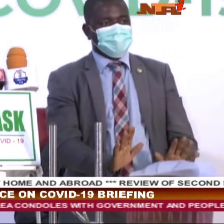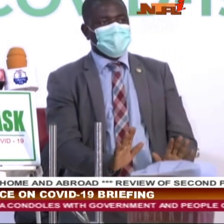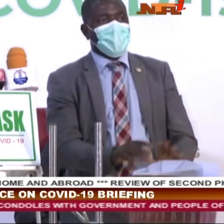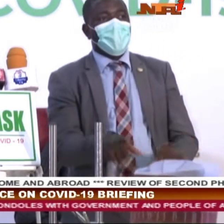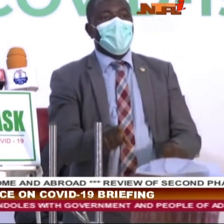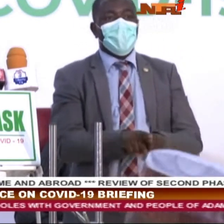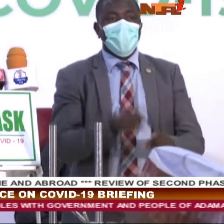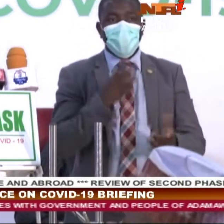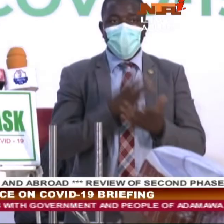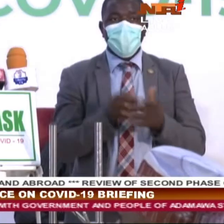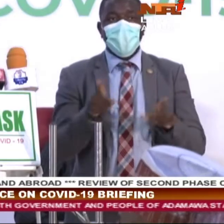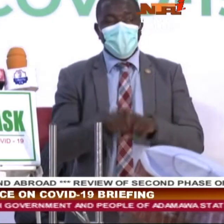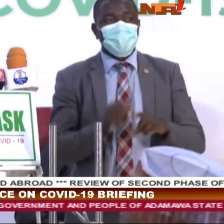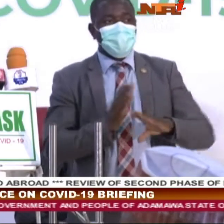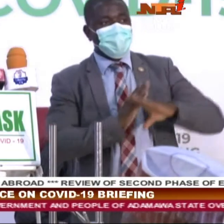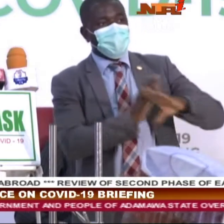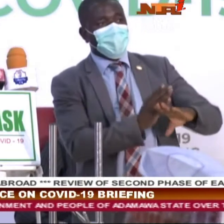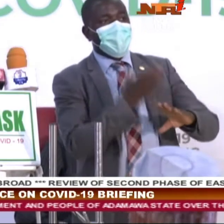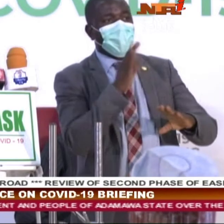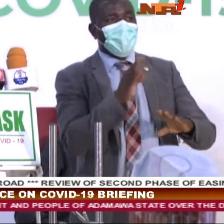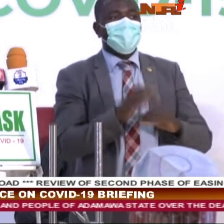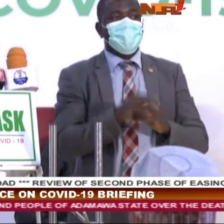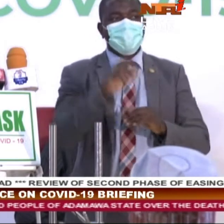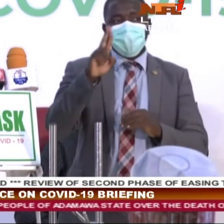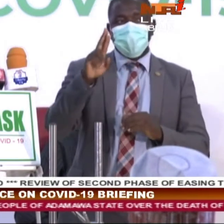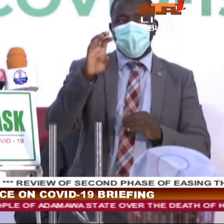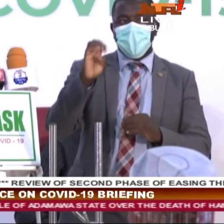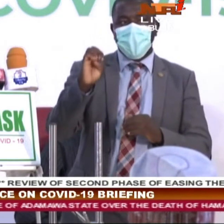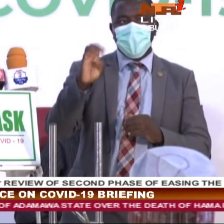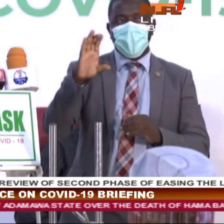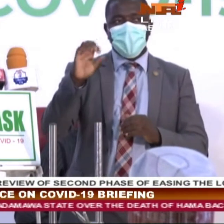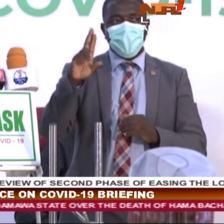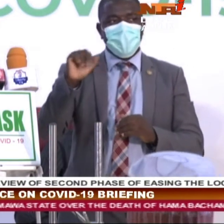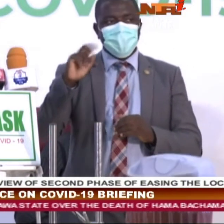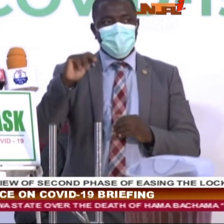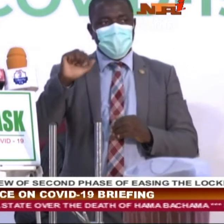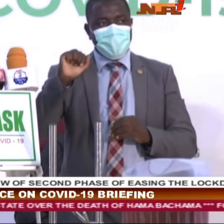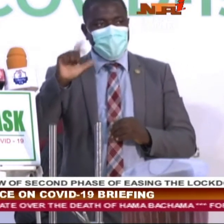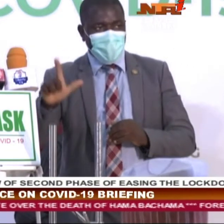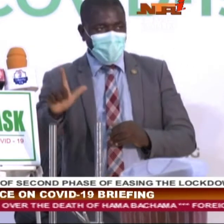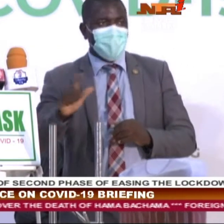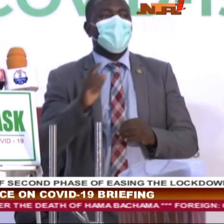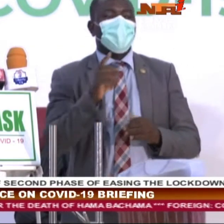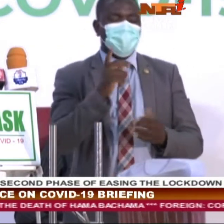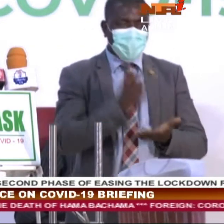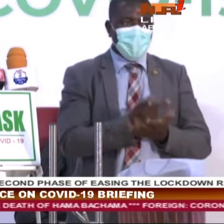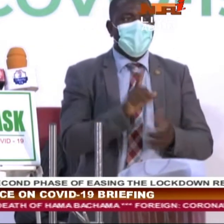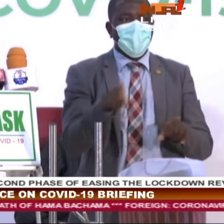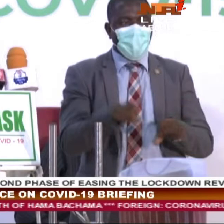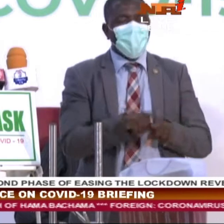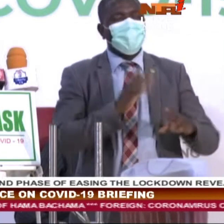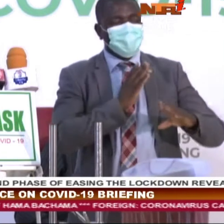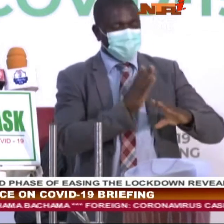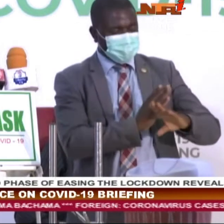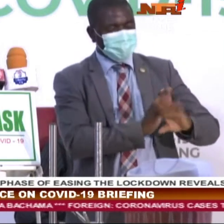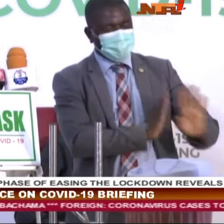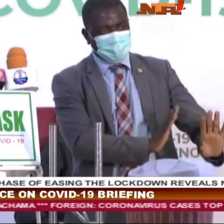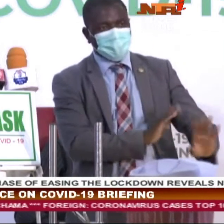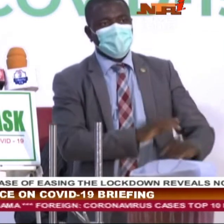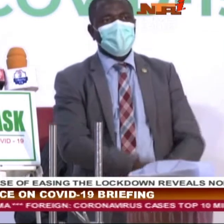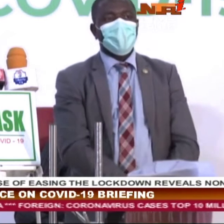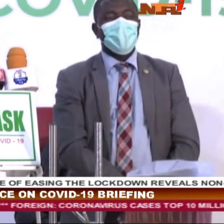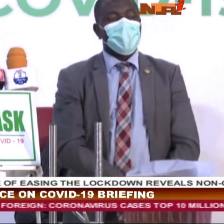as well as the restriction on recreational parks until further evaluation. For funerals and weddings,